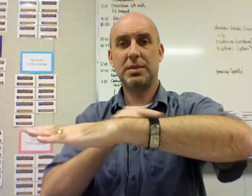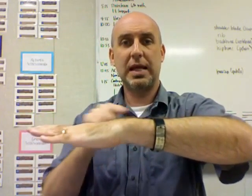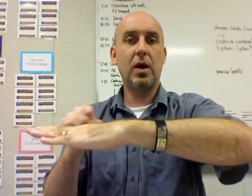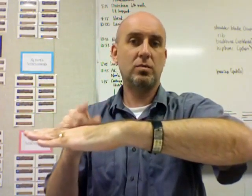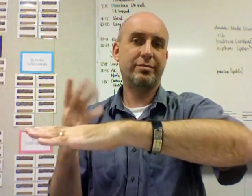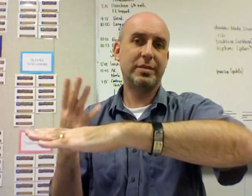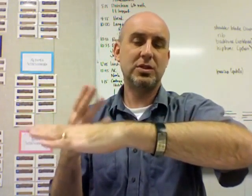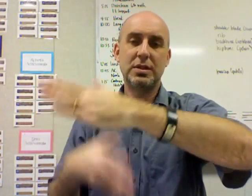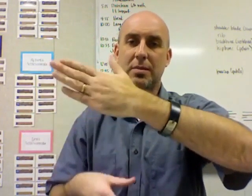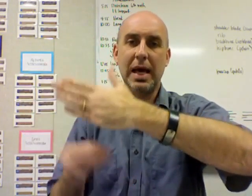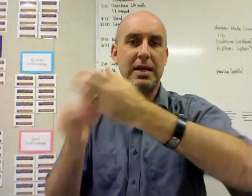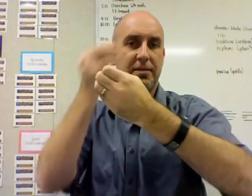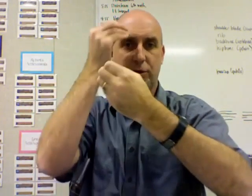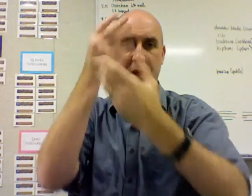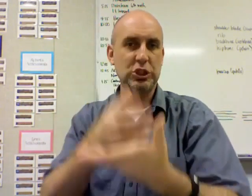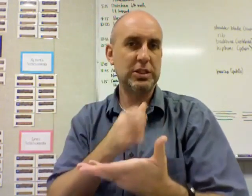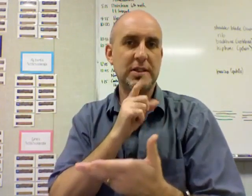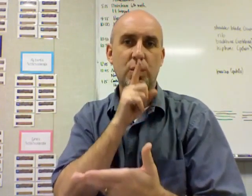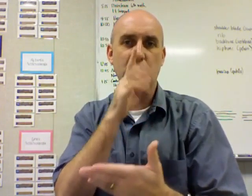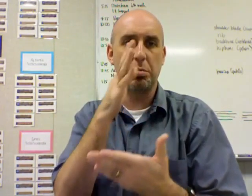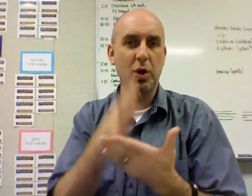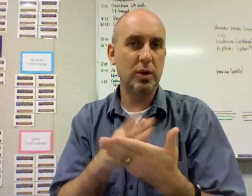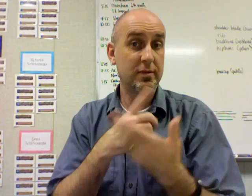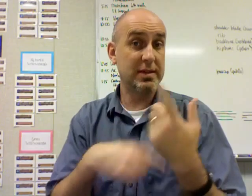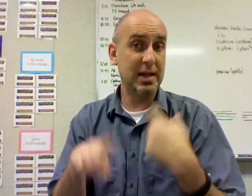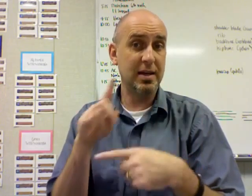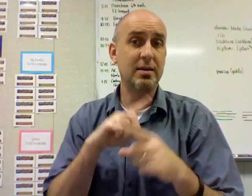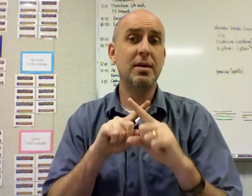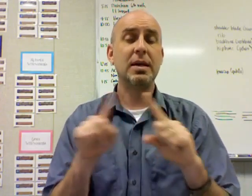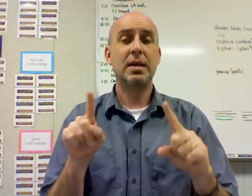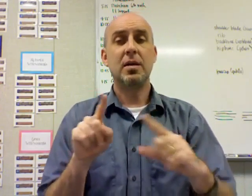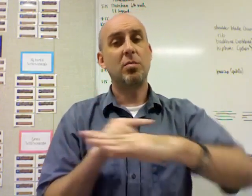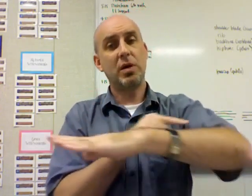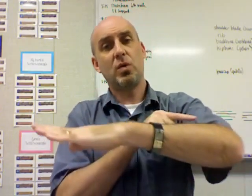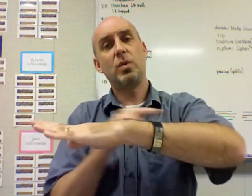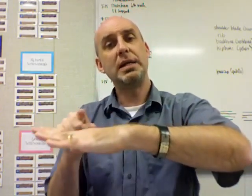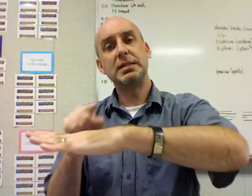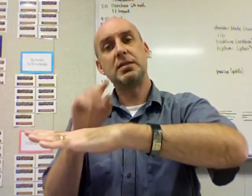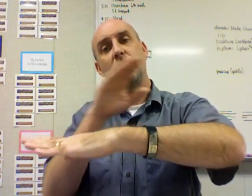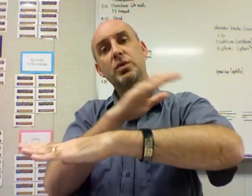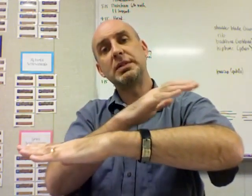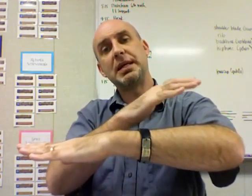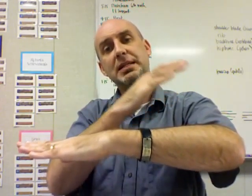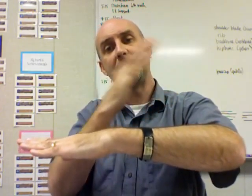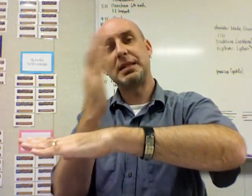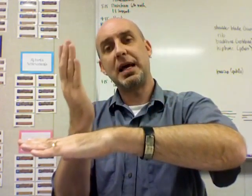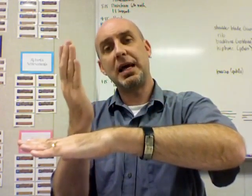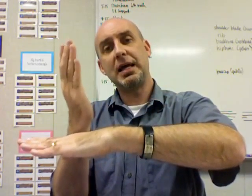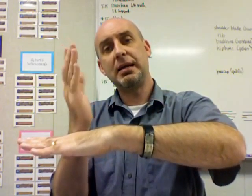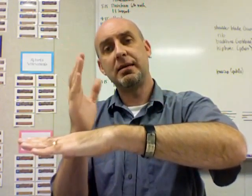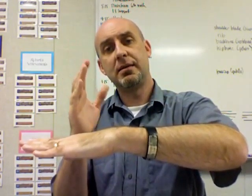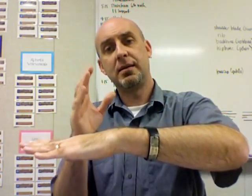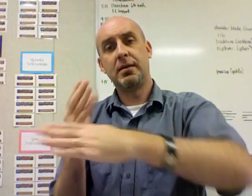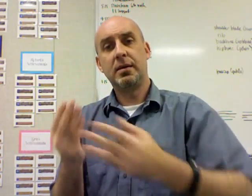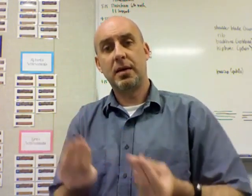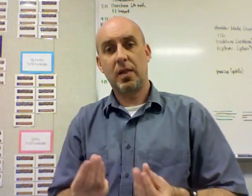down. That's just some added information. It's not really part of the sign, but horizon, or you can sign the sky and